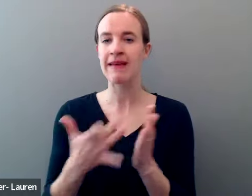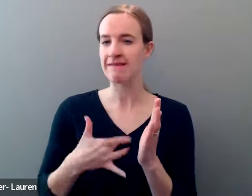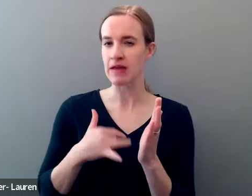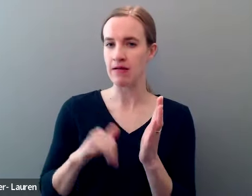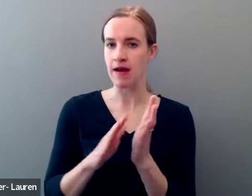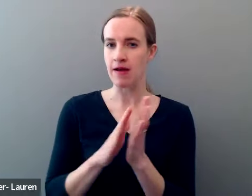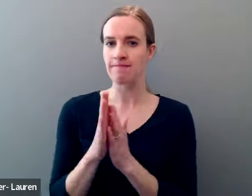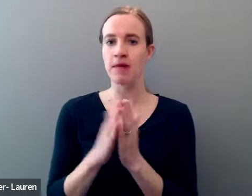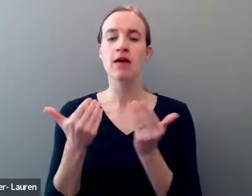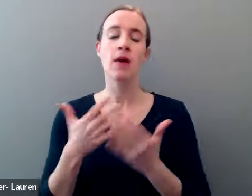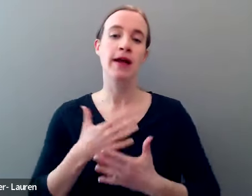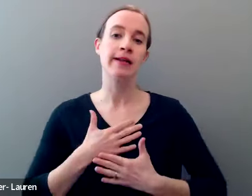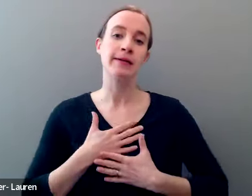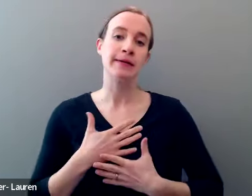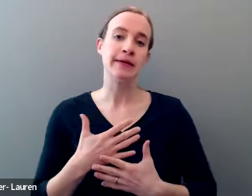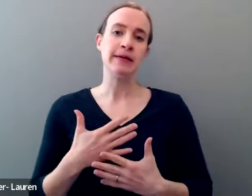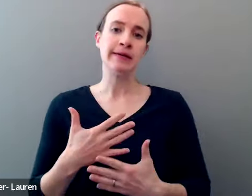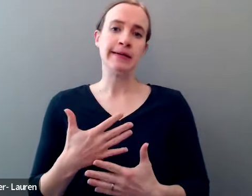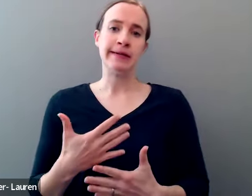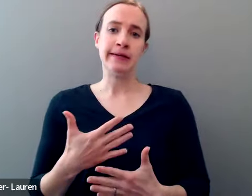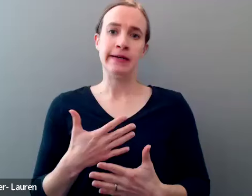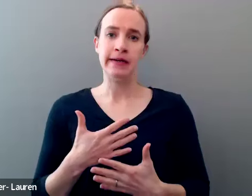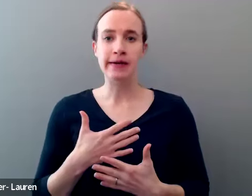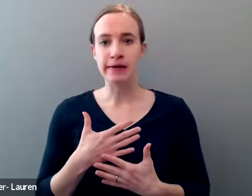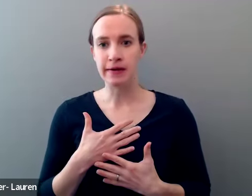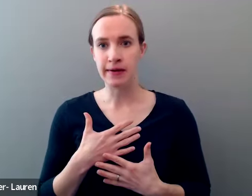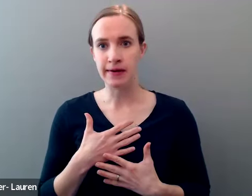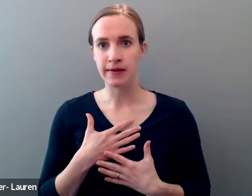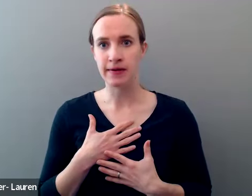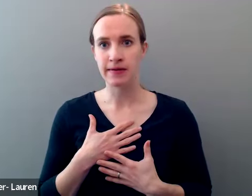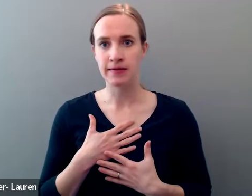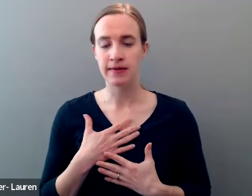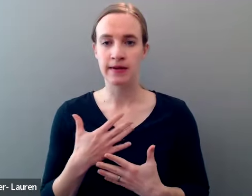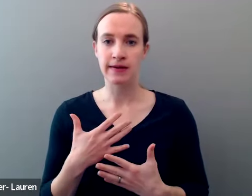And take a couple of breaths, just neutral.